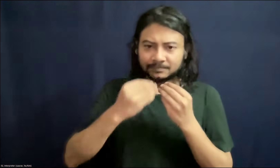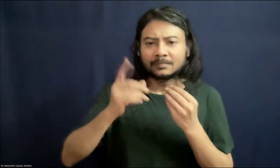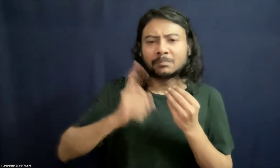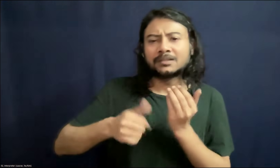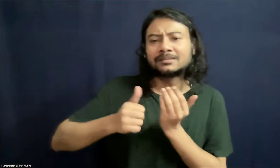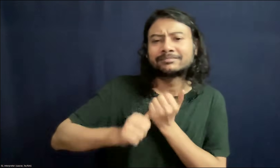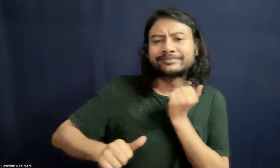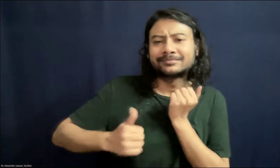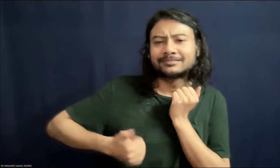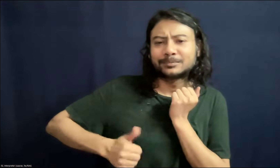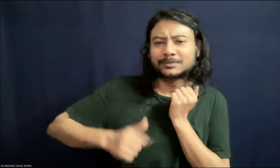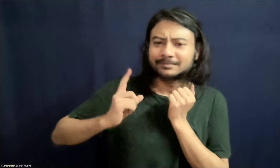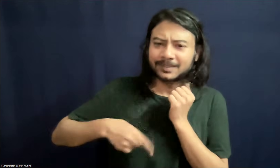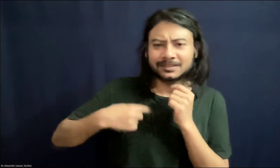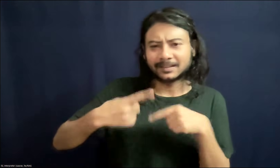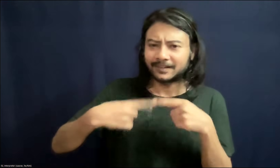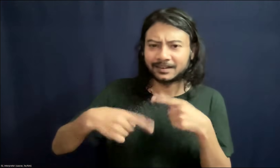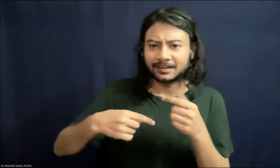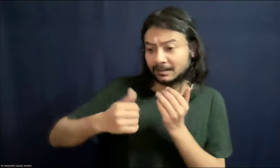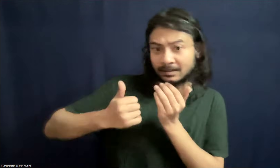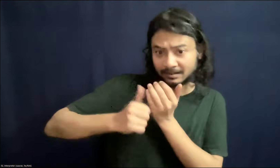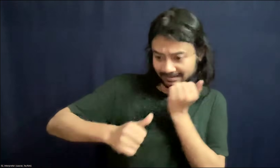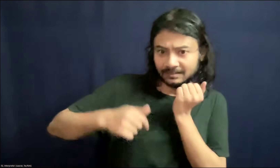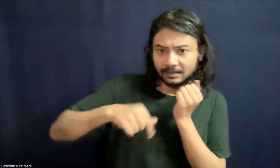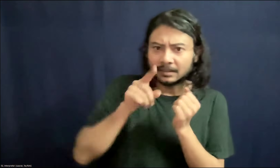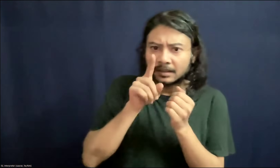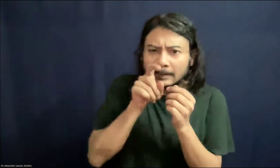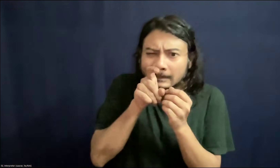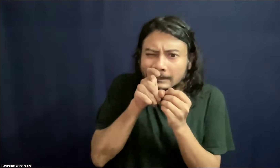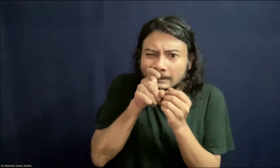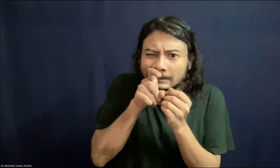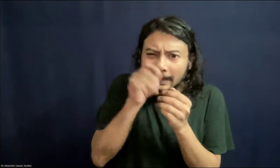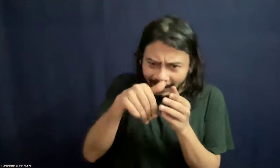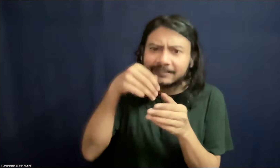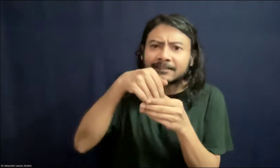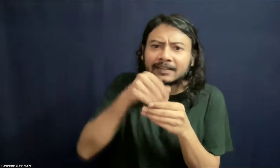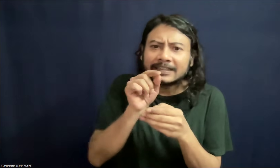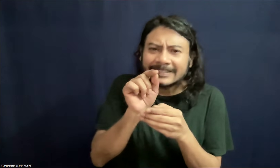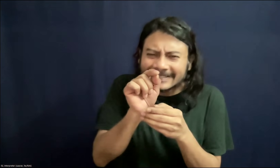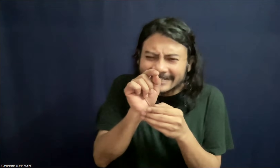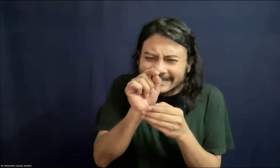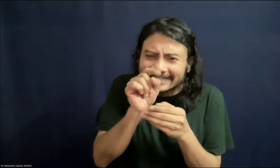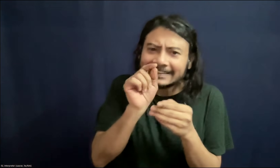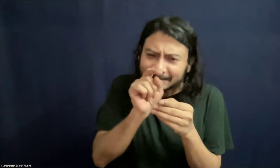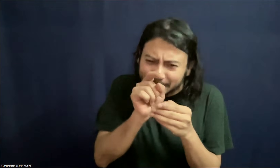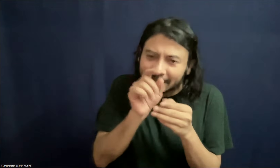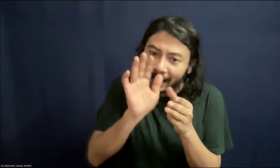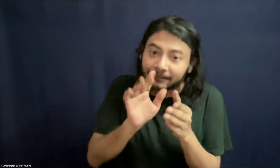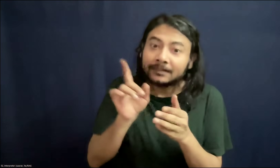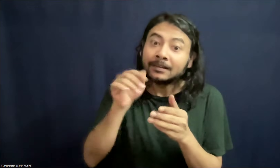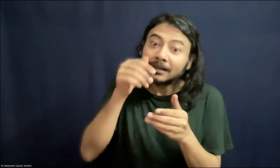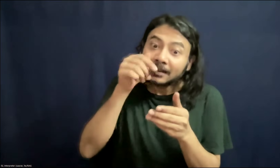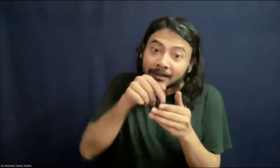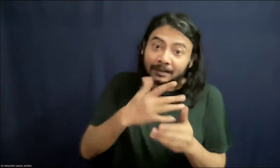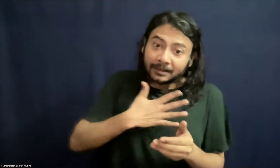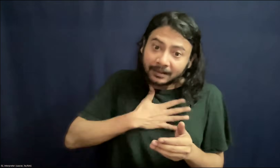So can you imagine that Paramatma is present even in that worm who's living in the